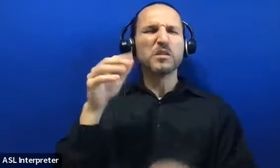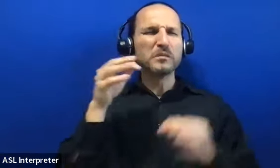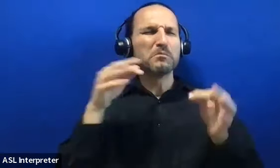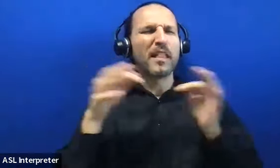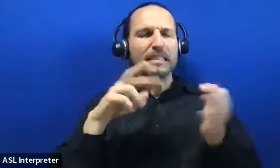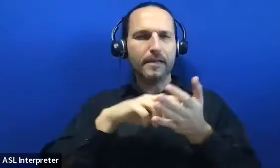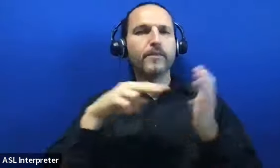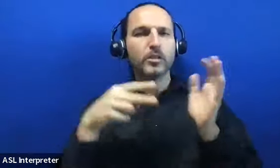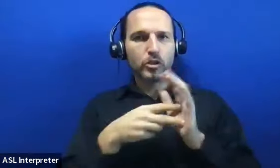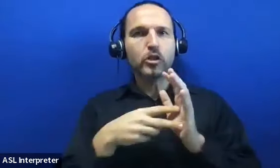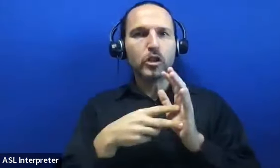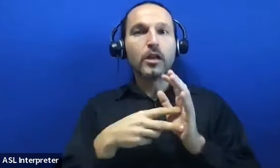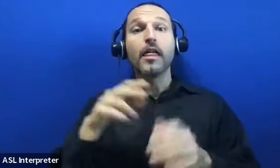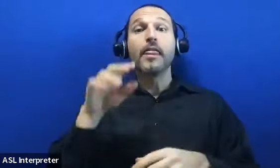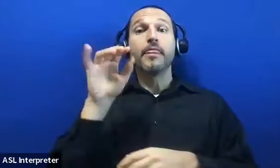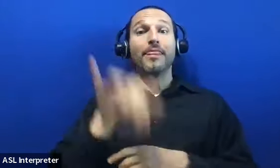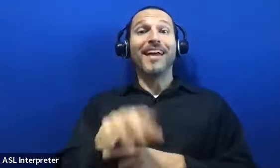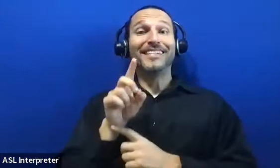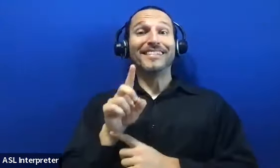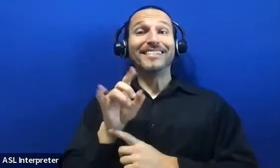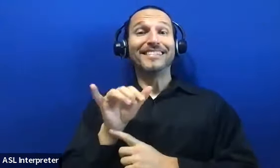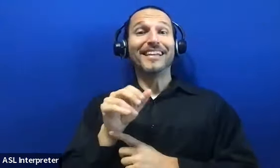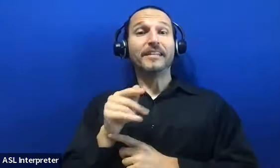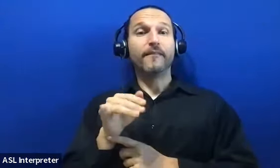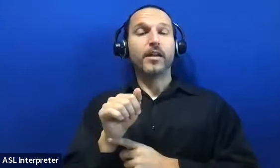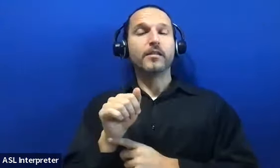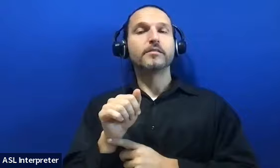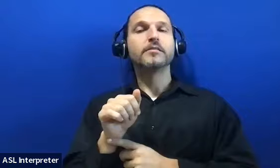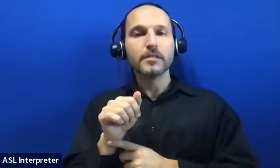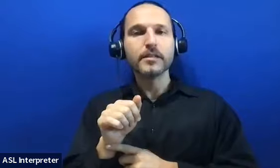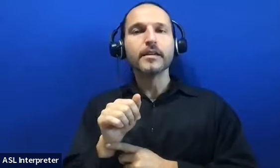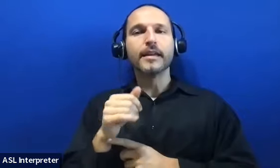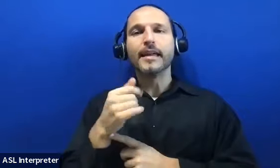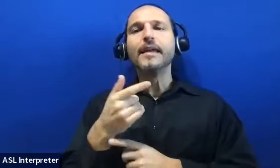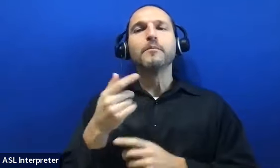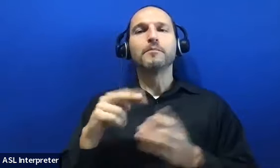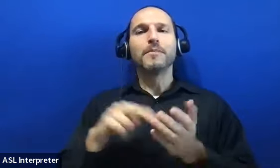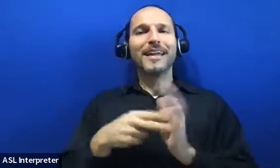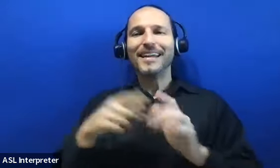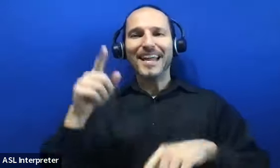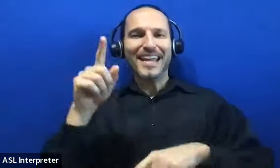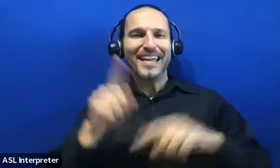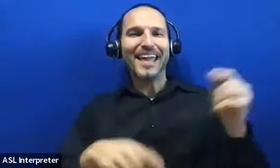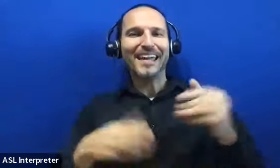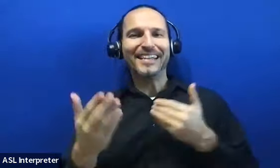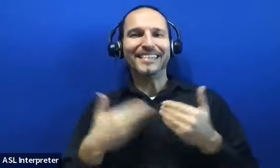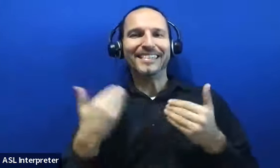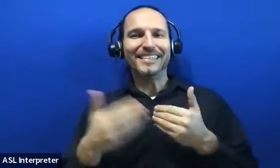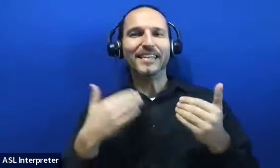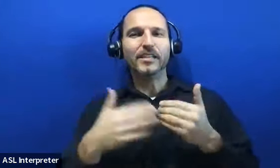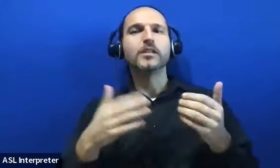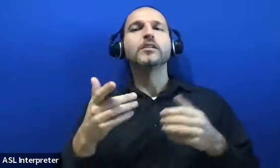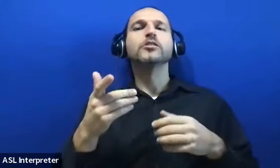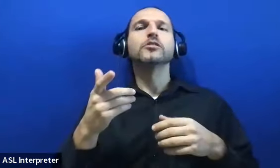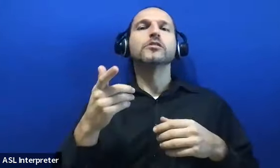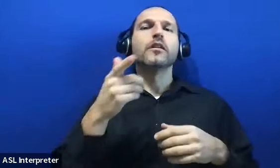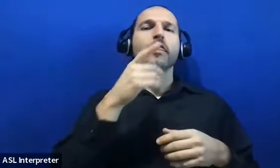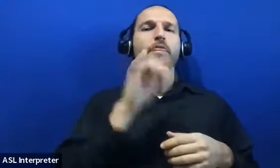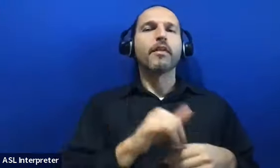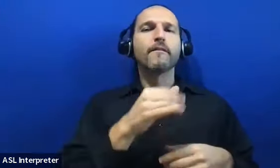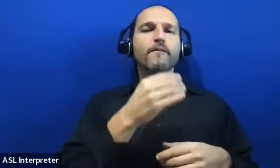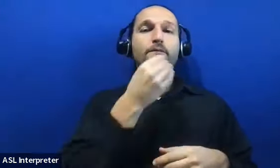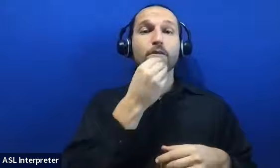is. Dysphagia is when we cannot easily transfer a substance from the